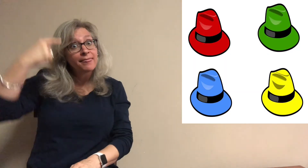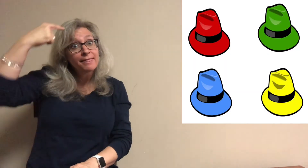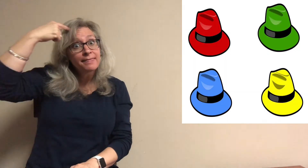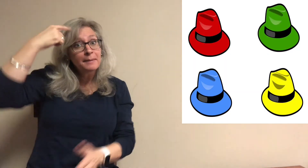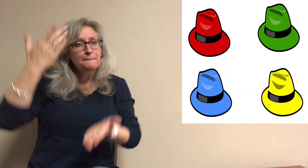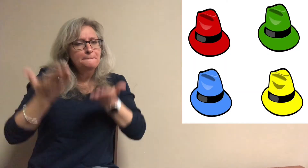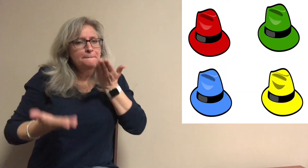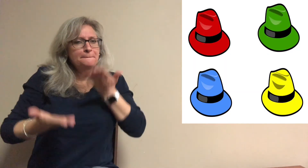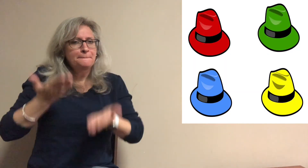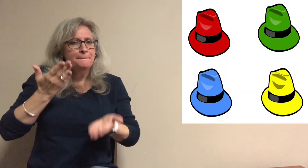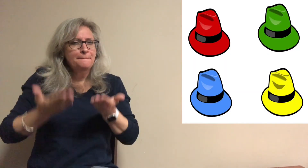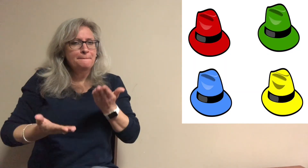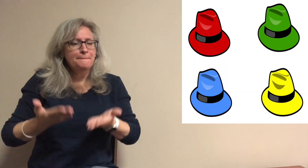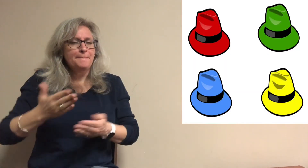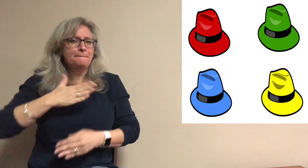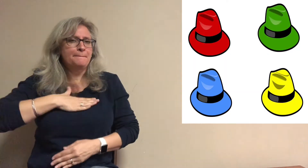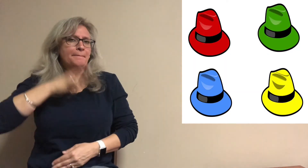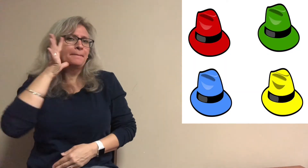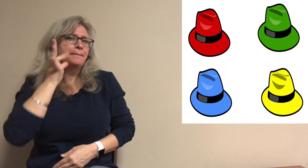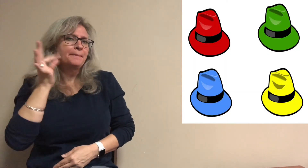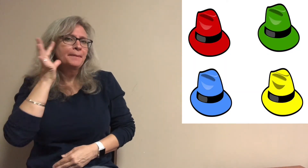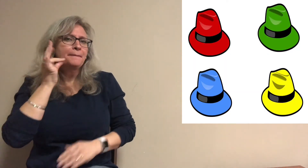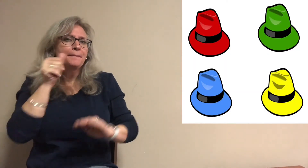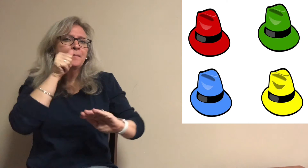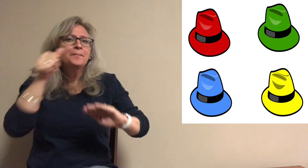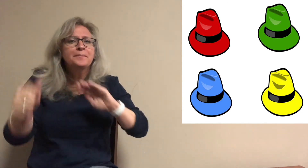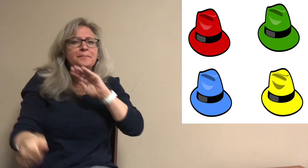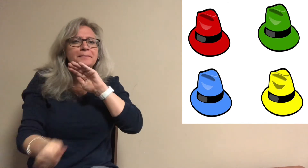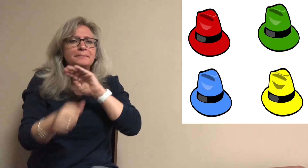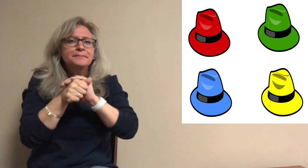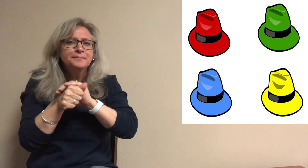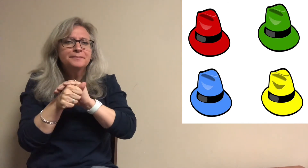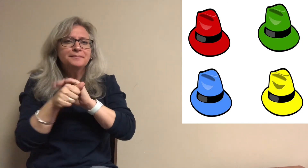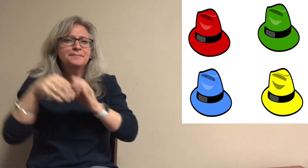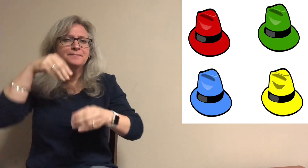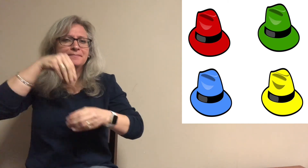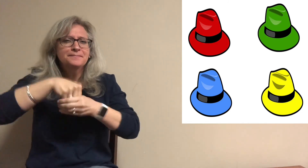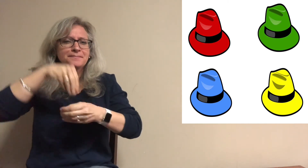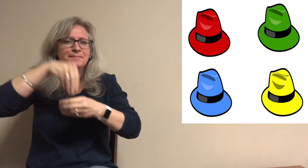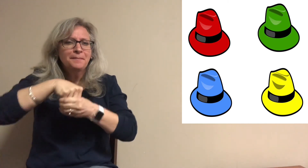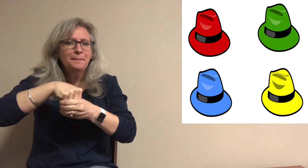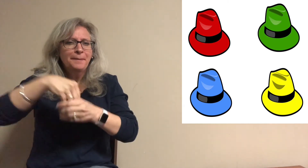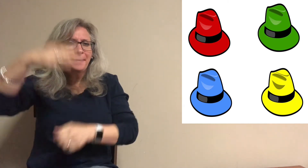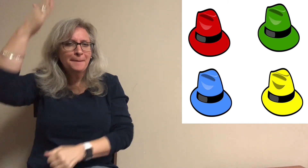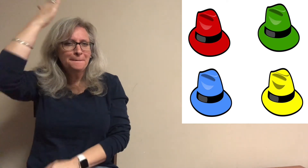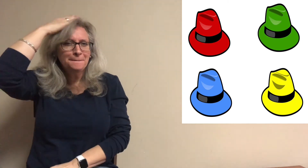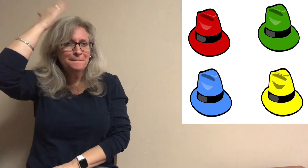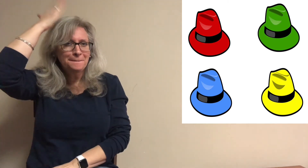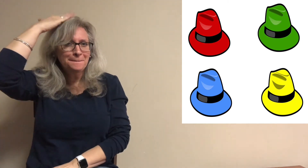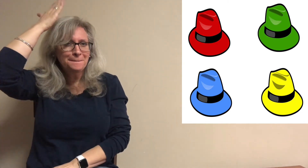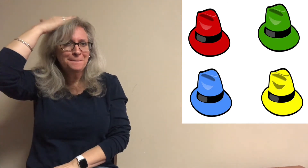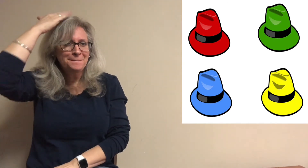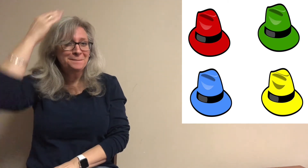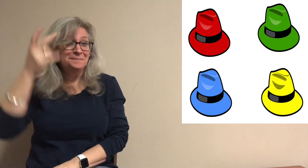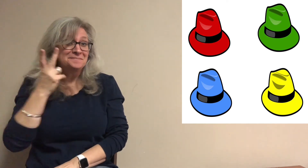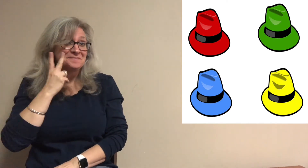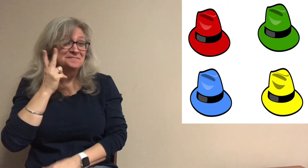I think maybe he's inside one of these hats. Let's